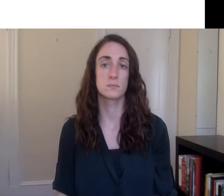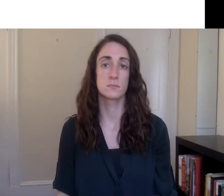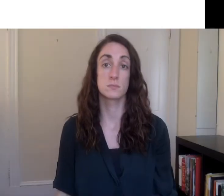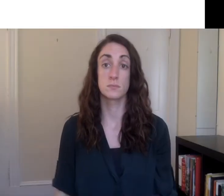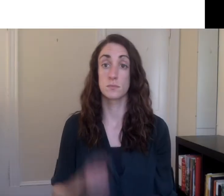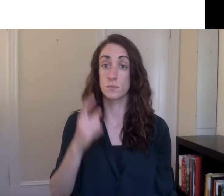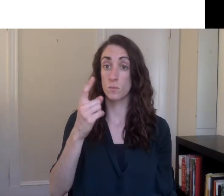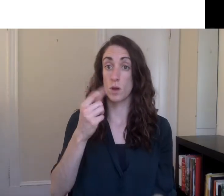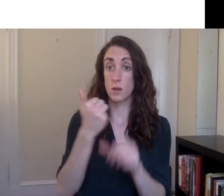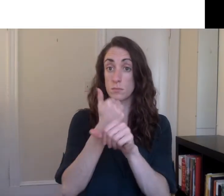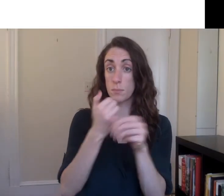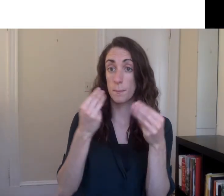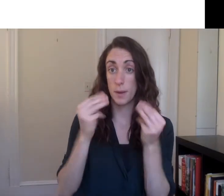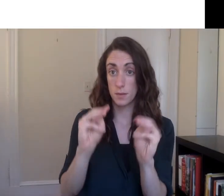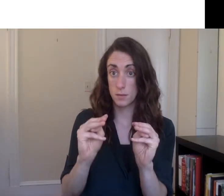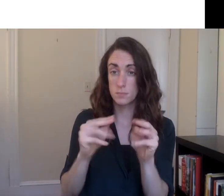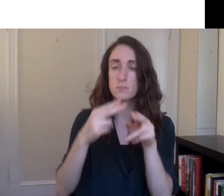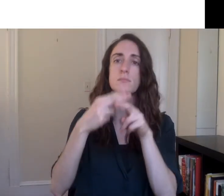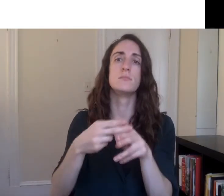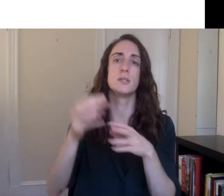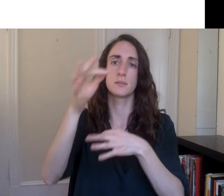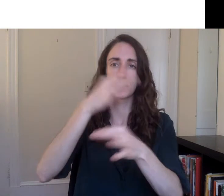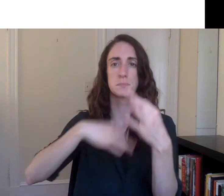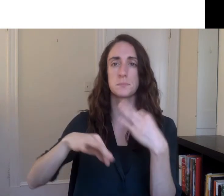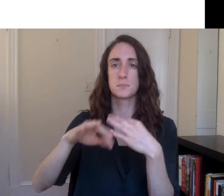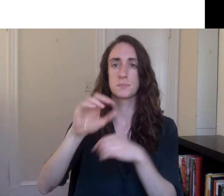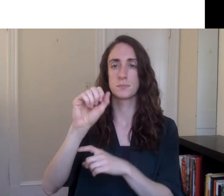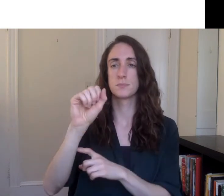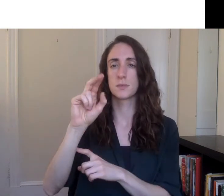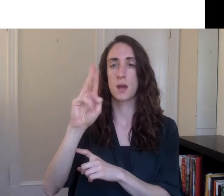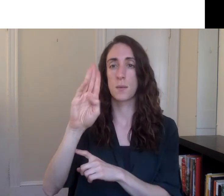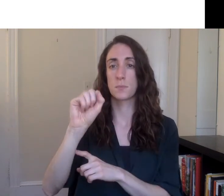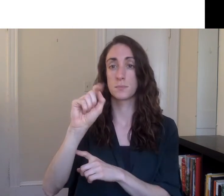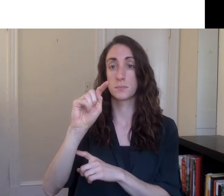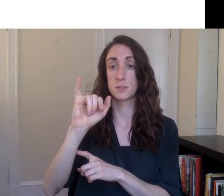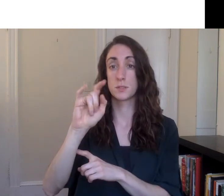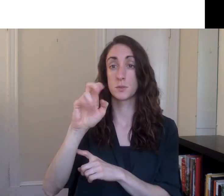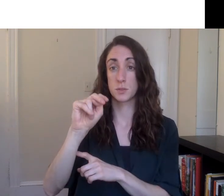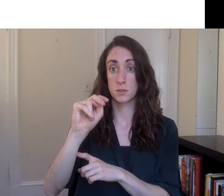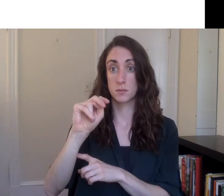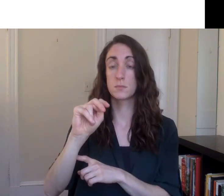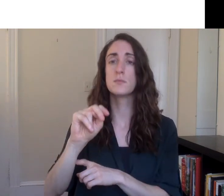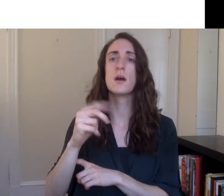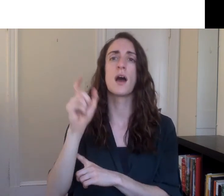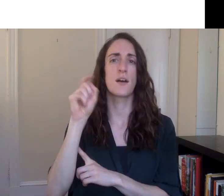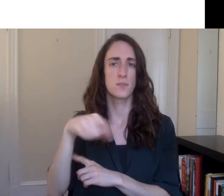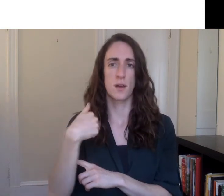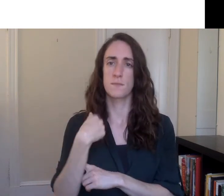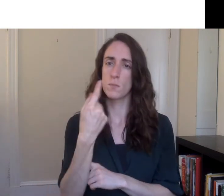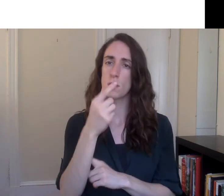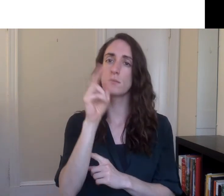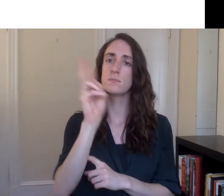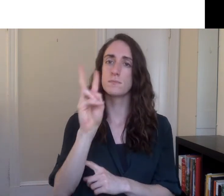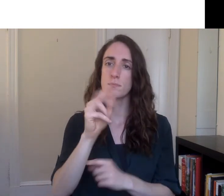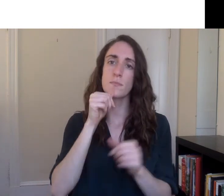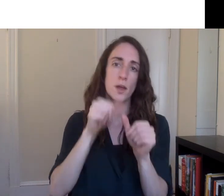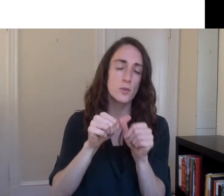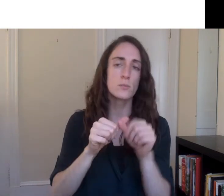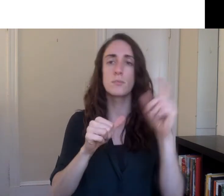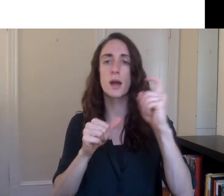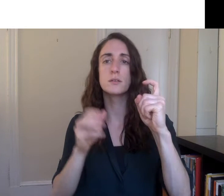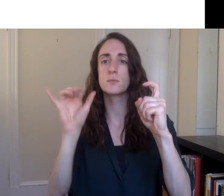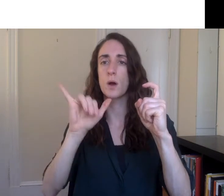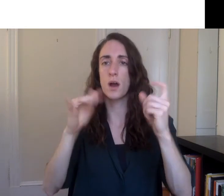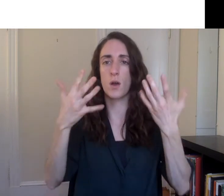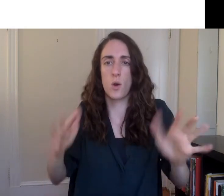So one algebra method that we can use is called substitution. And it's important to look for a variable, either x or y,